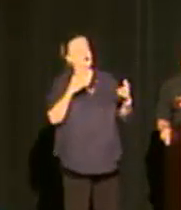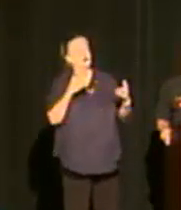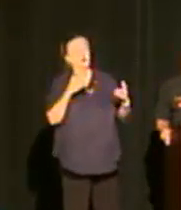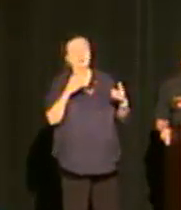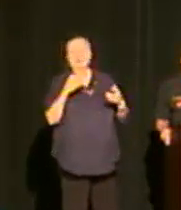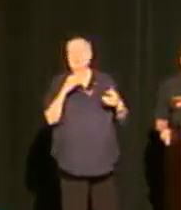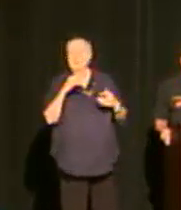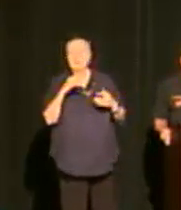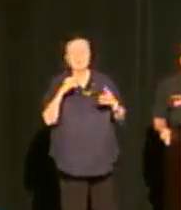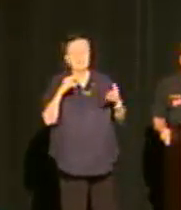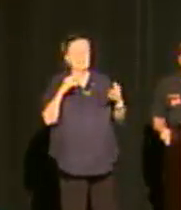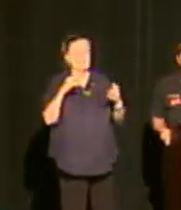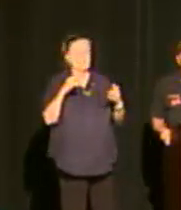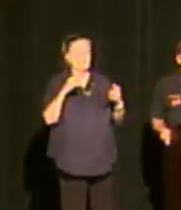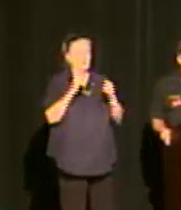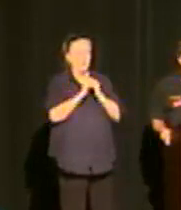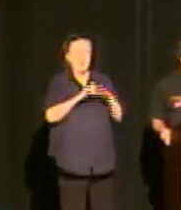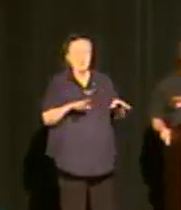single